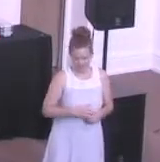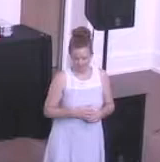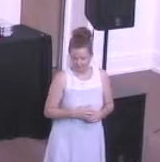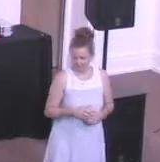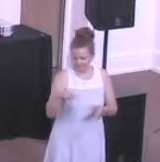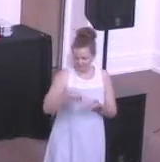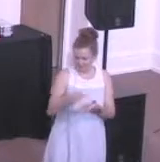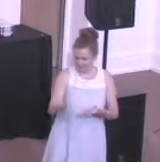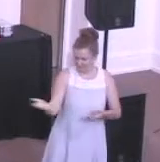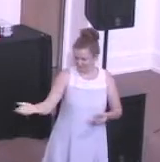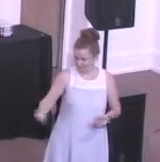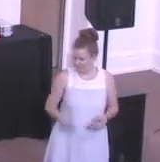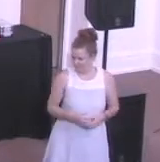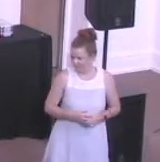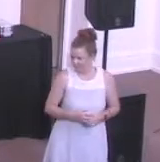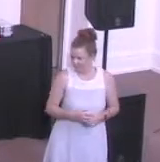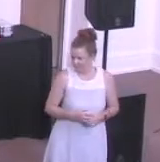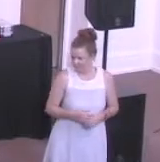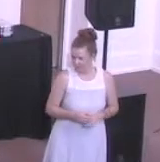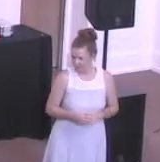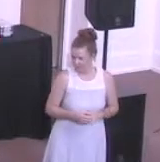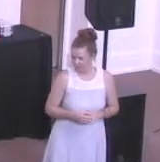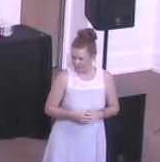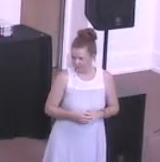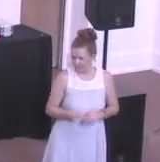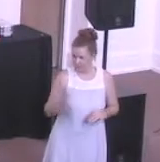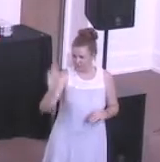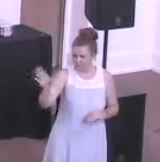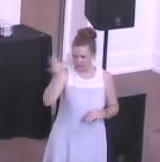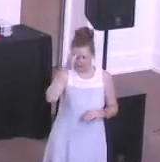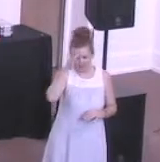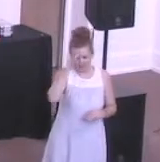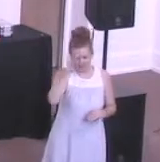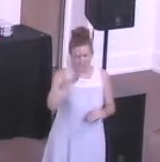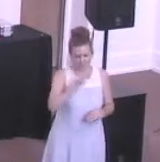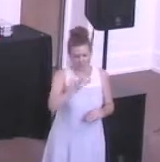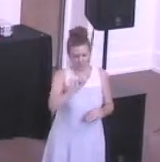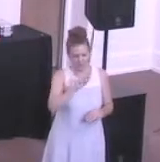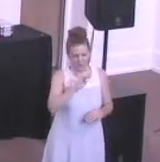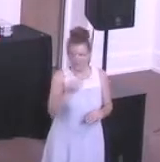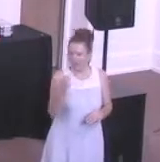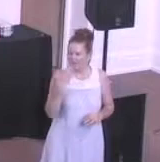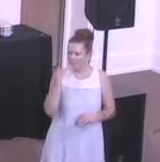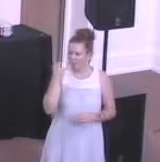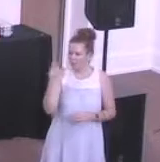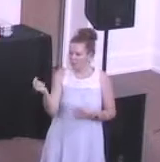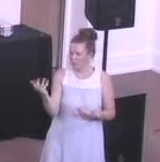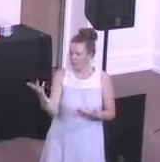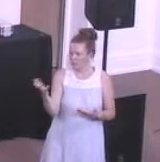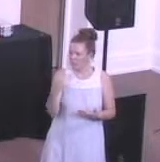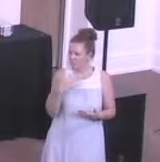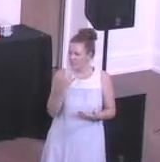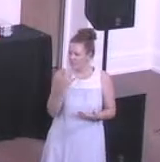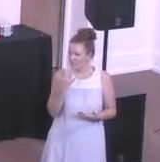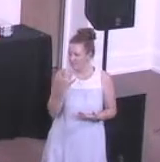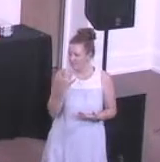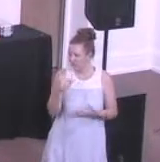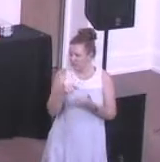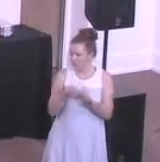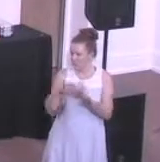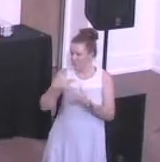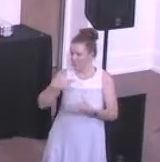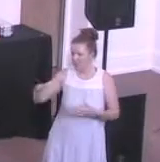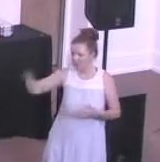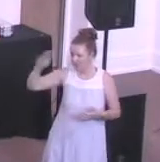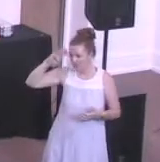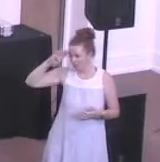stand right here, Bernard. My dad was Army. Thank you for what you do. Can you do me a favor? Can you show me a salute?